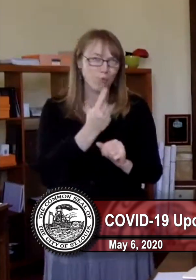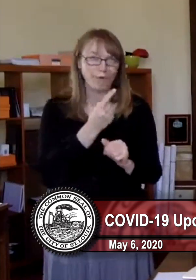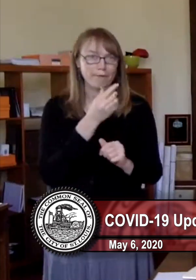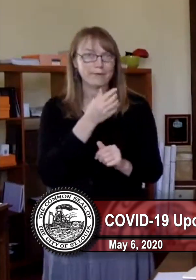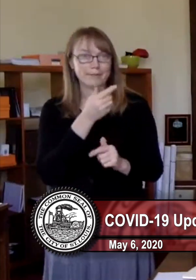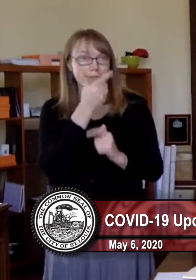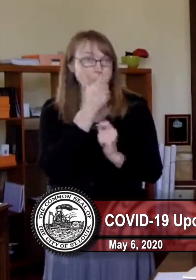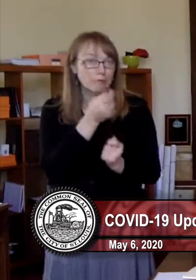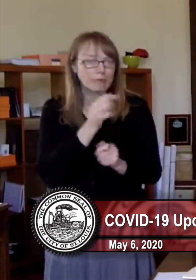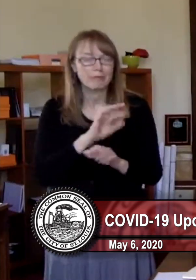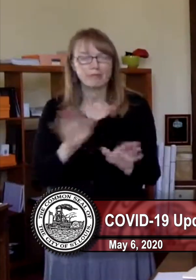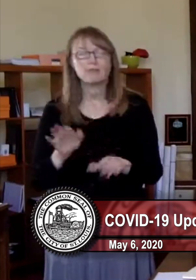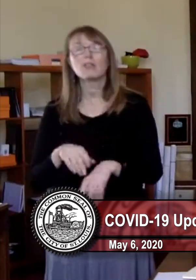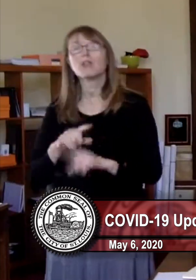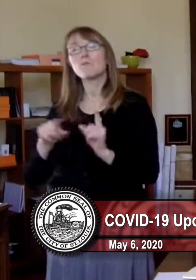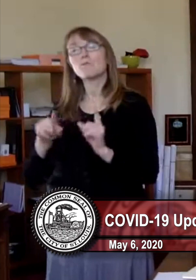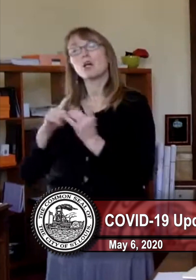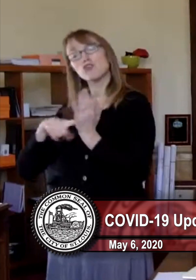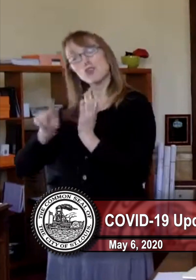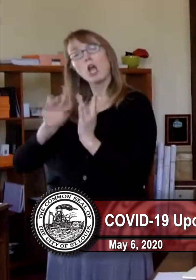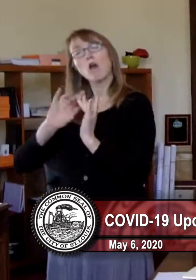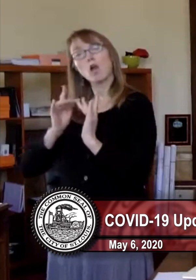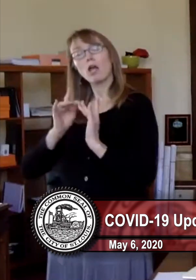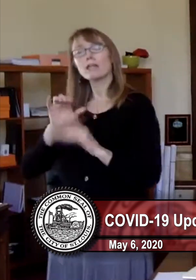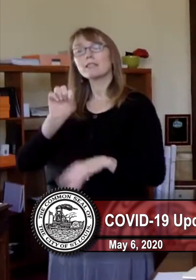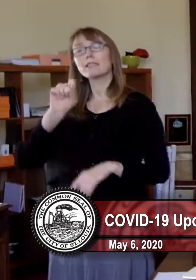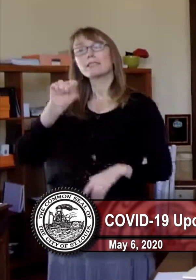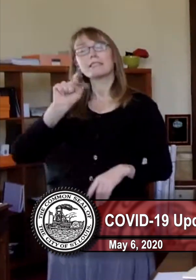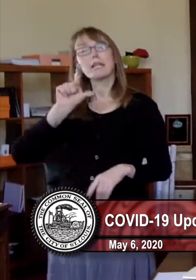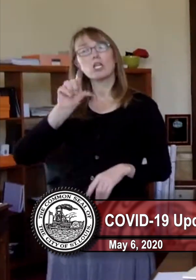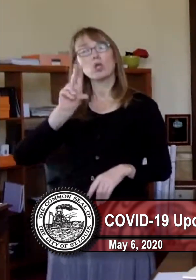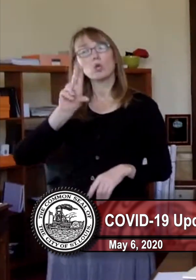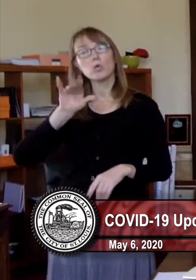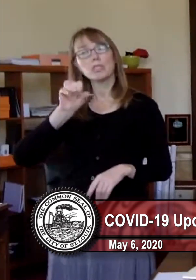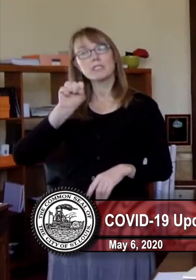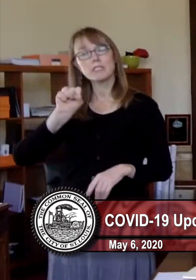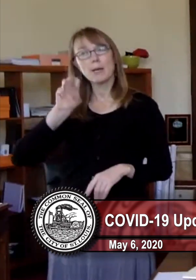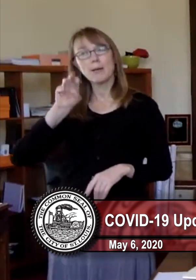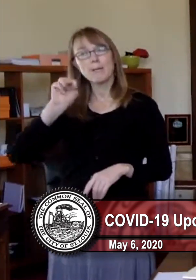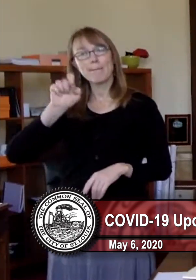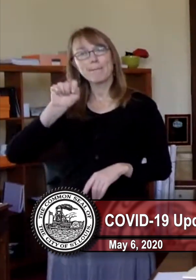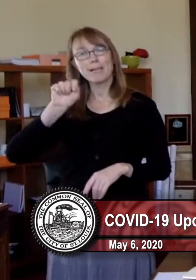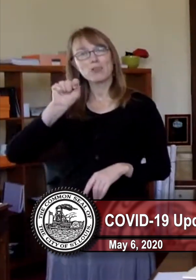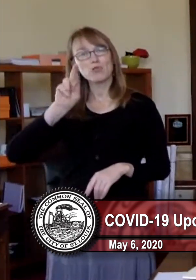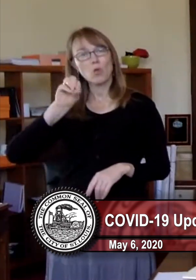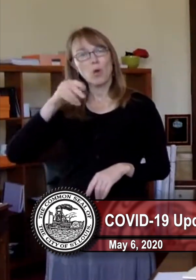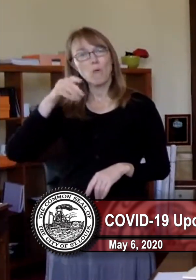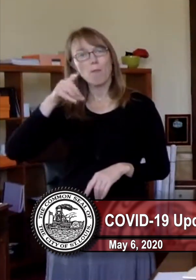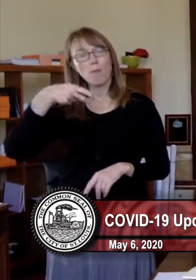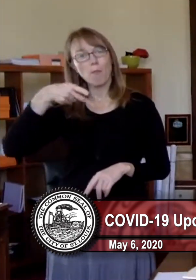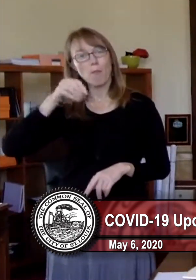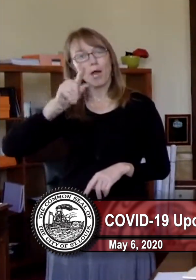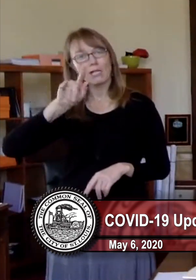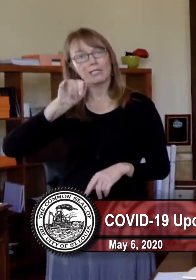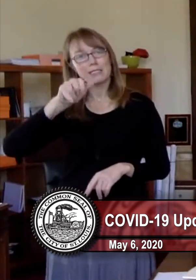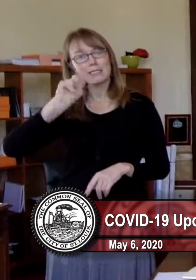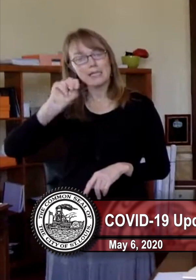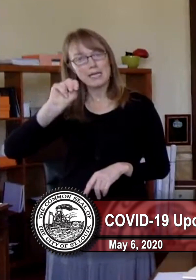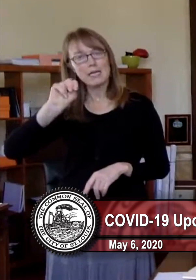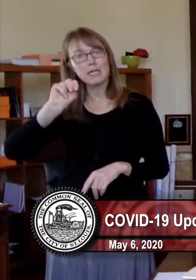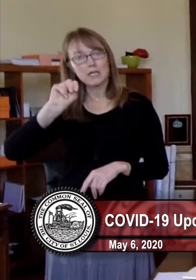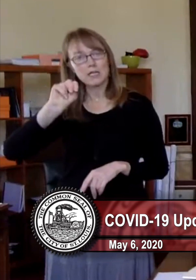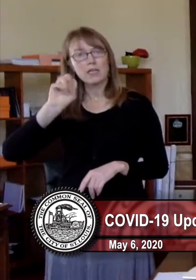Louis Metropolitan Pandemic Task Force Facebook page. They do an update every day at 3 o'clock. You can look